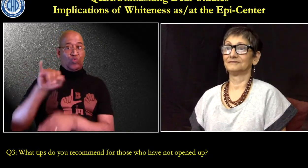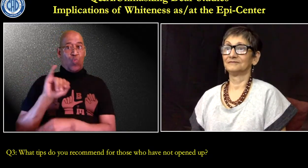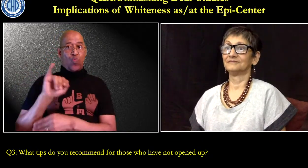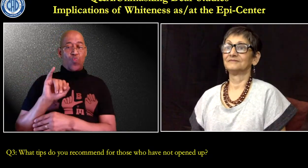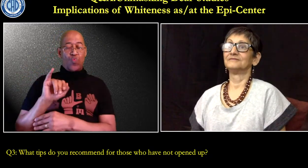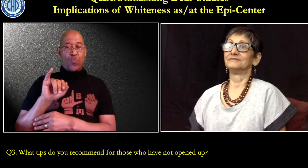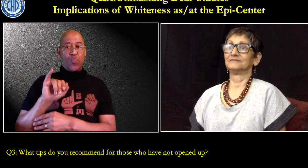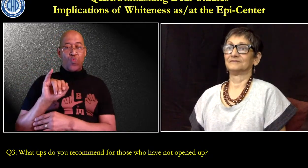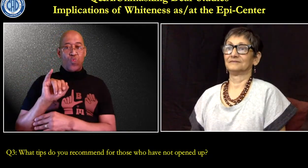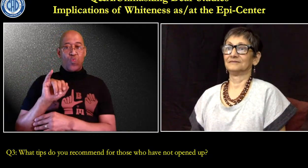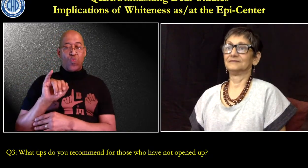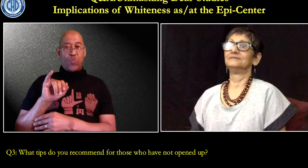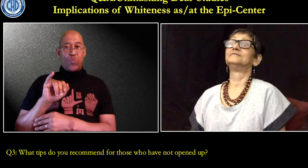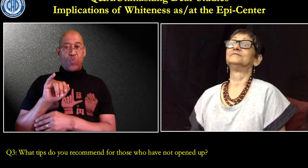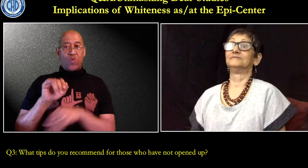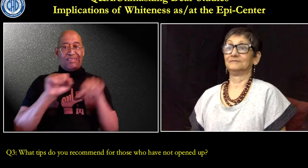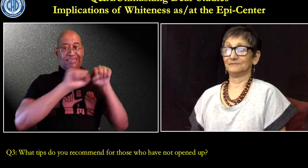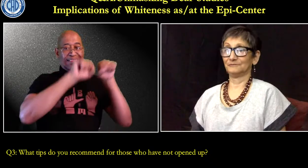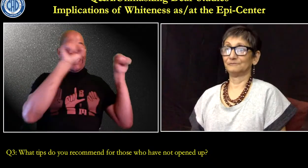history.